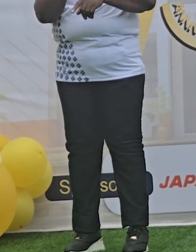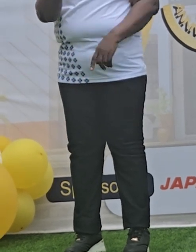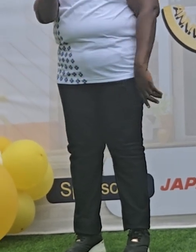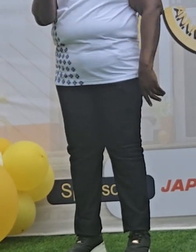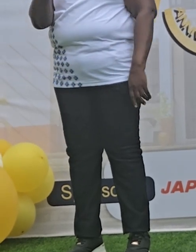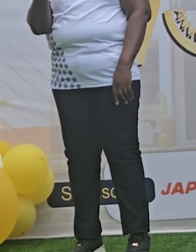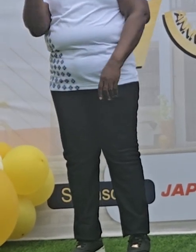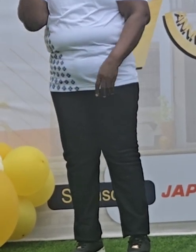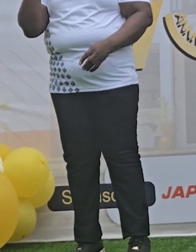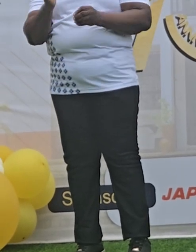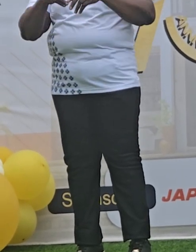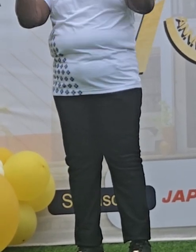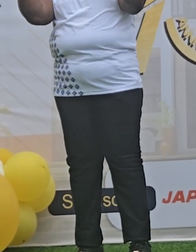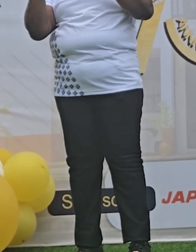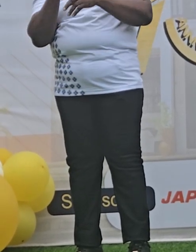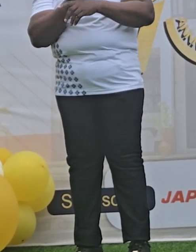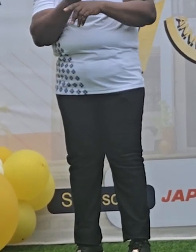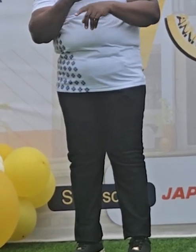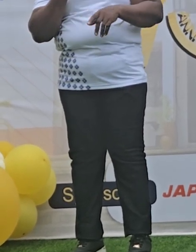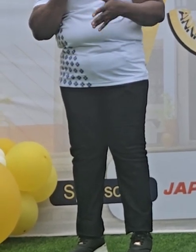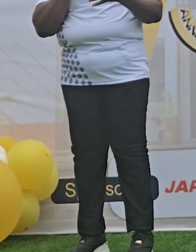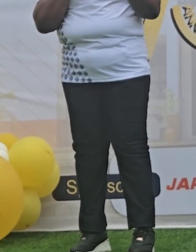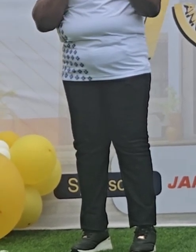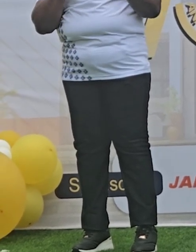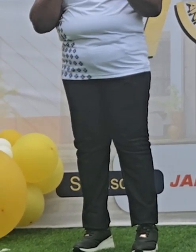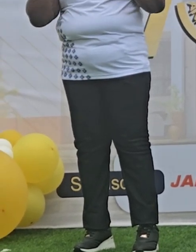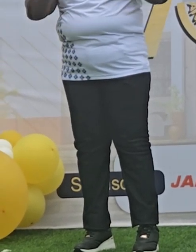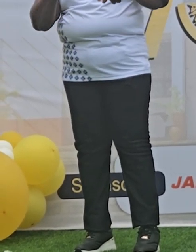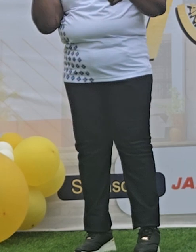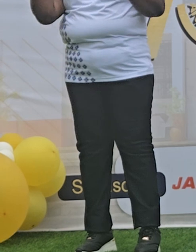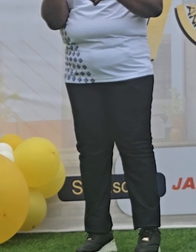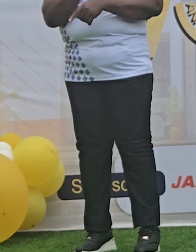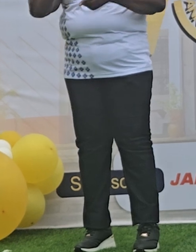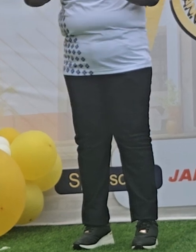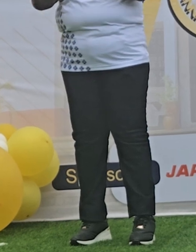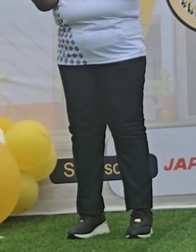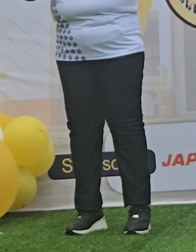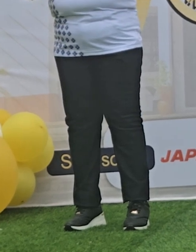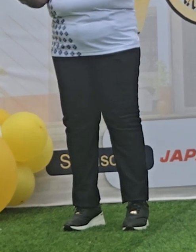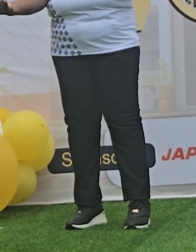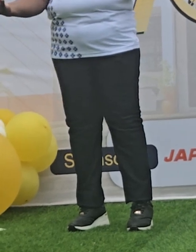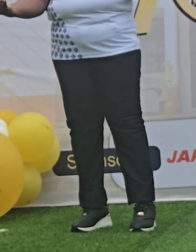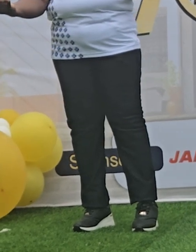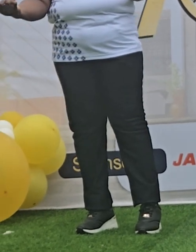read it, I said, this hasn't changed till today.